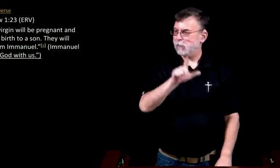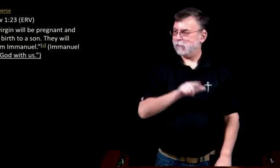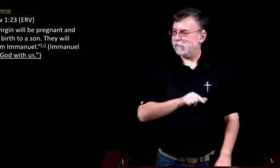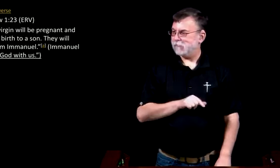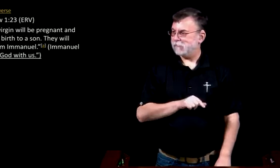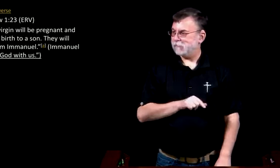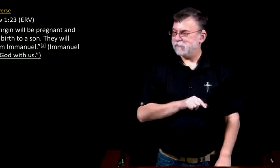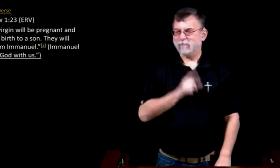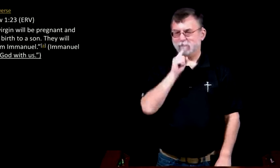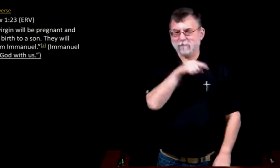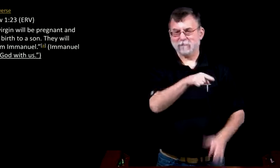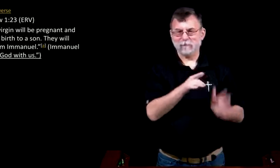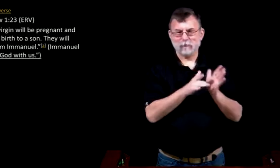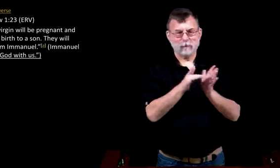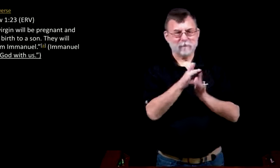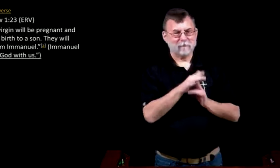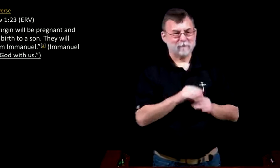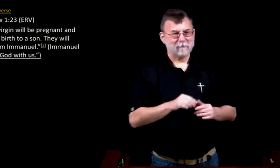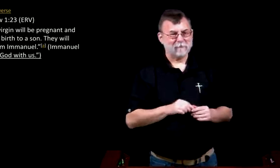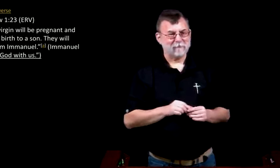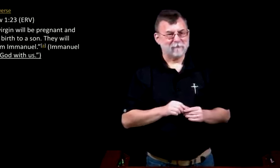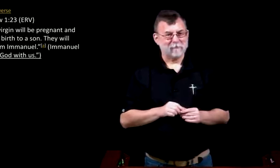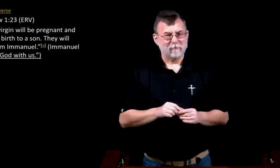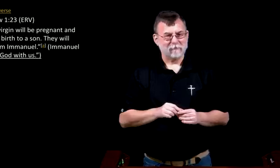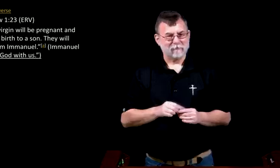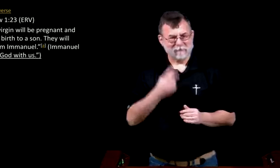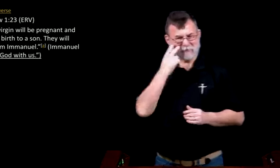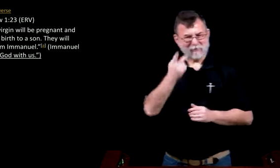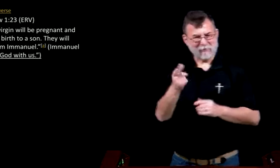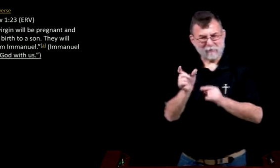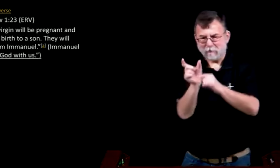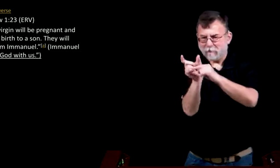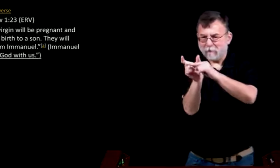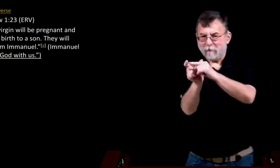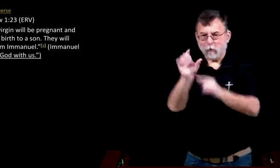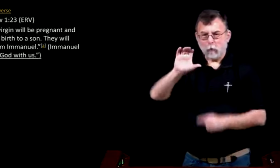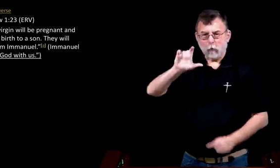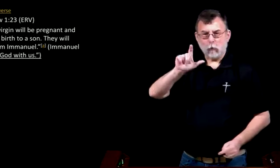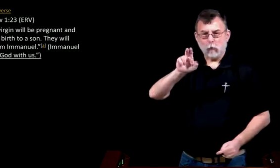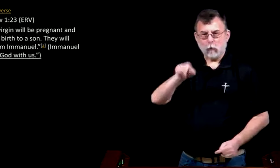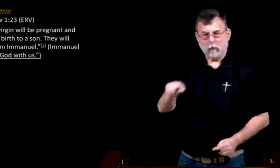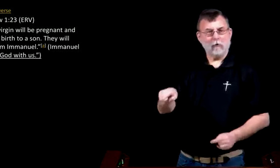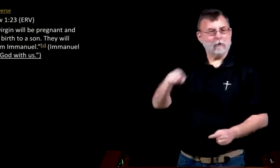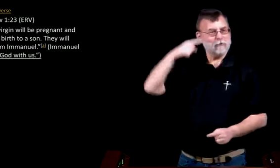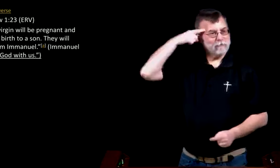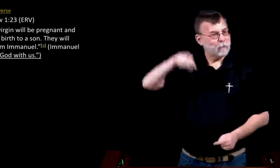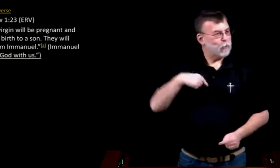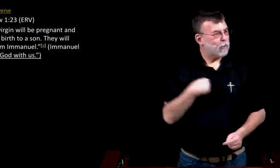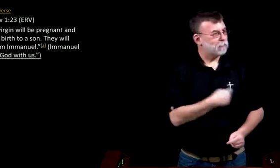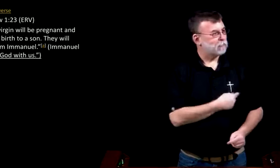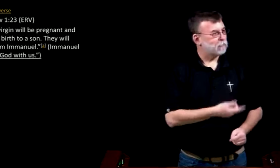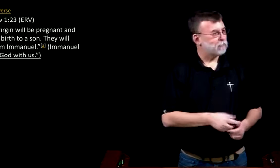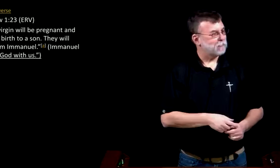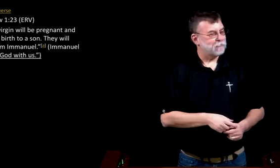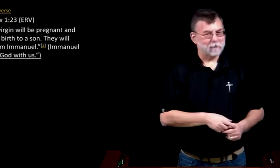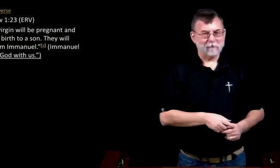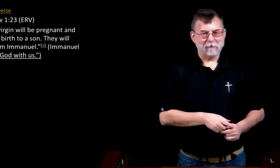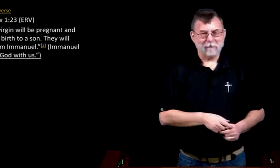So his name actually means God's with us, and that's Jesus they're talking about. And that God